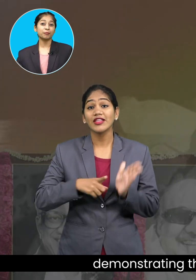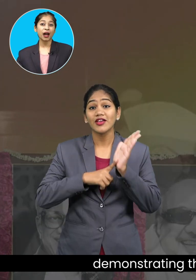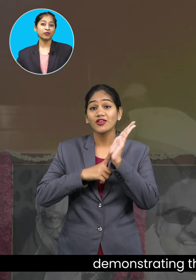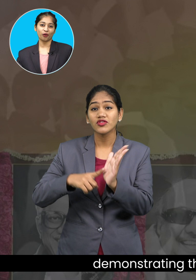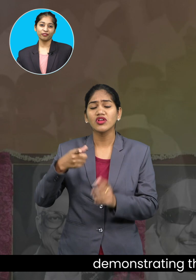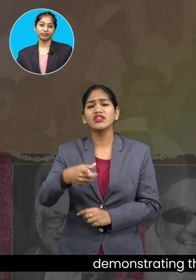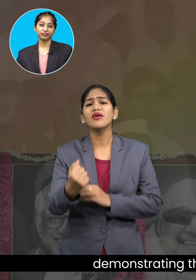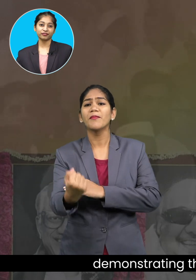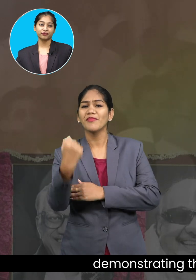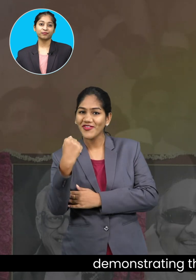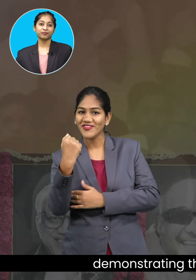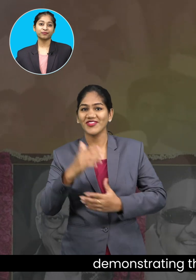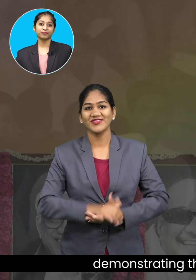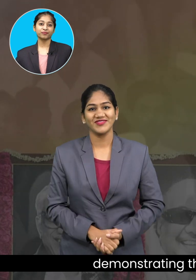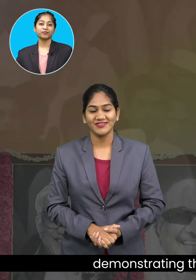demonstrating the power of